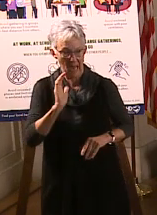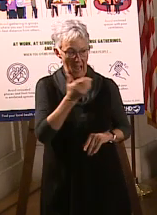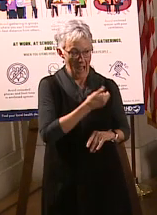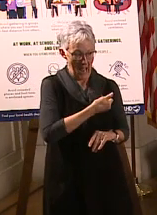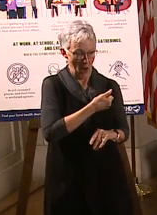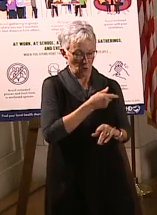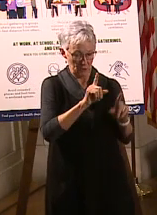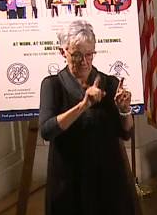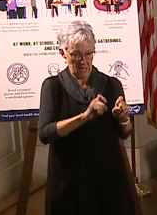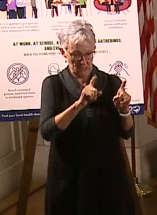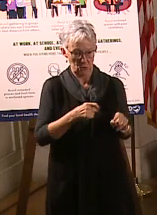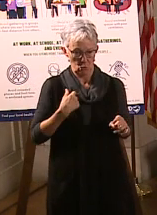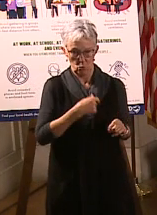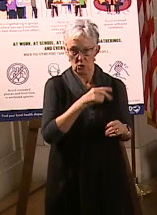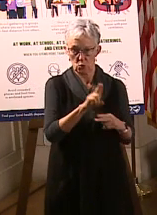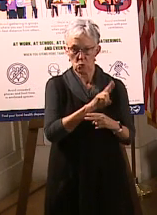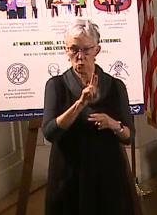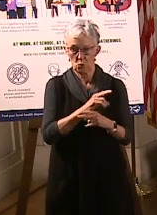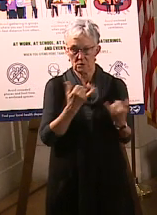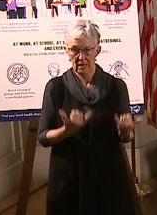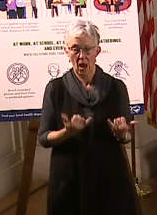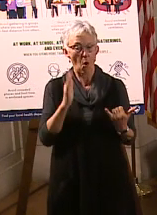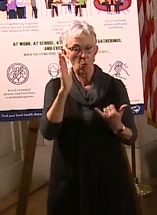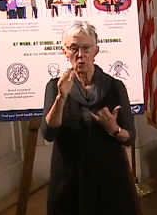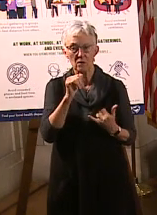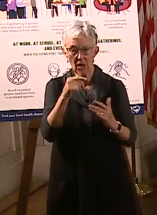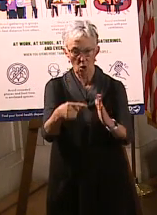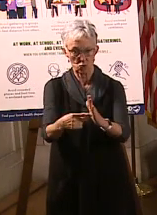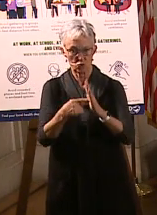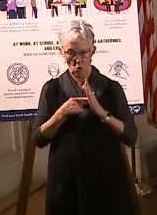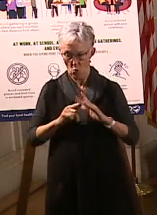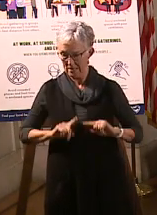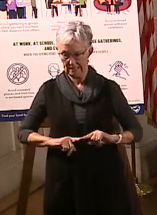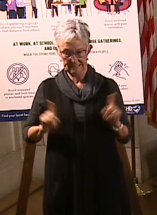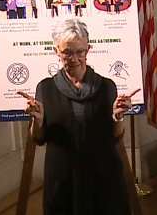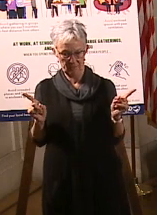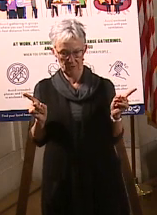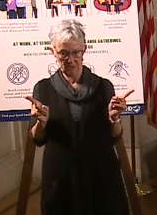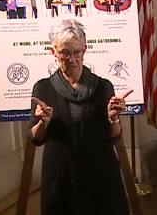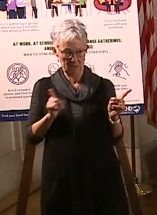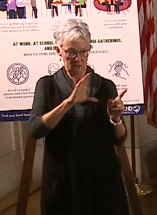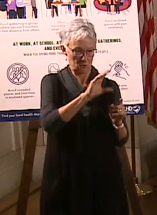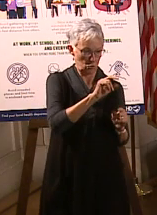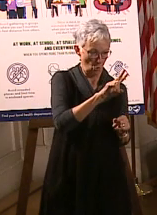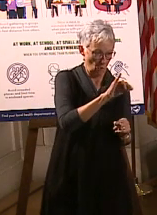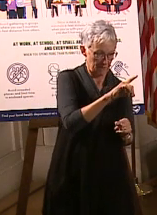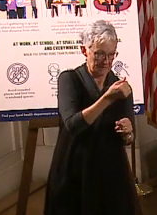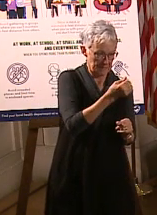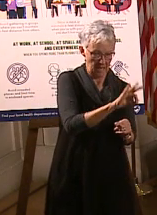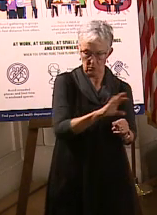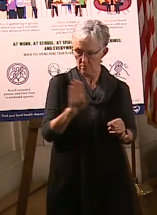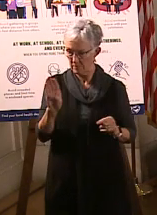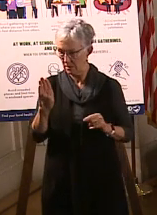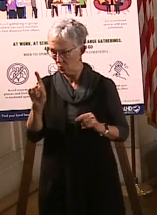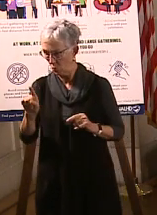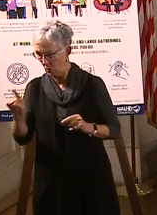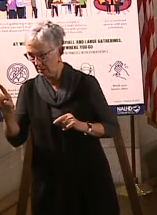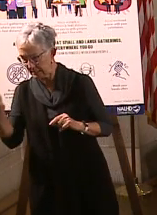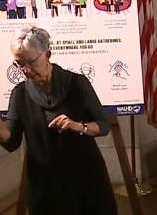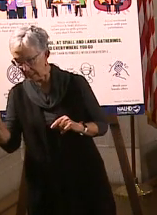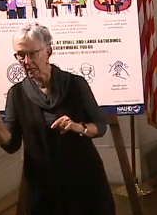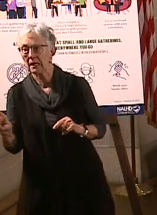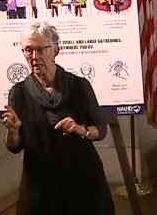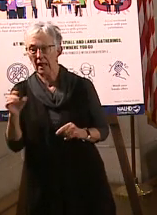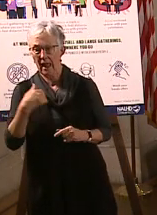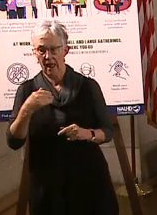the mutant variety, the B117, that is coming up in our normal Test Nebraska tests or so forth. There is one